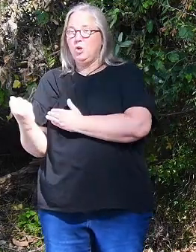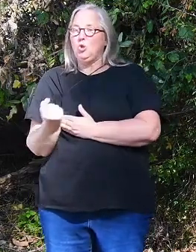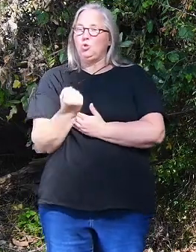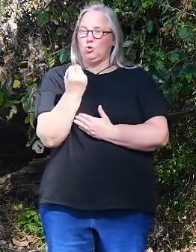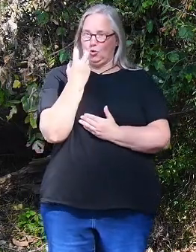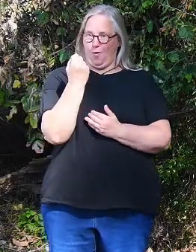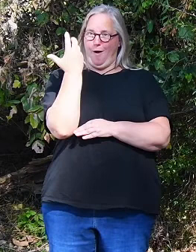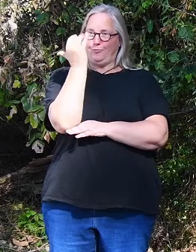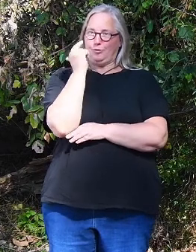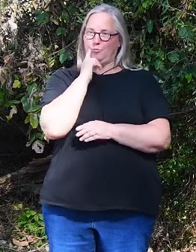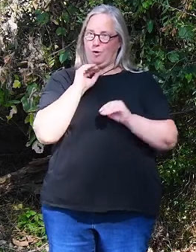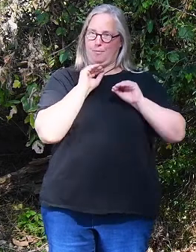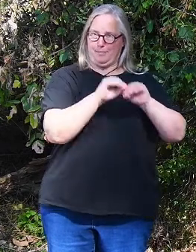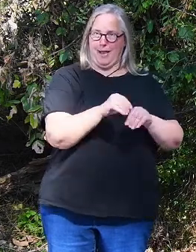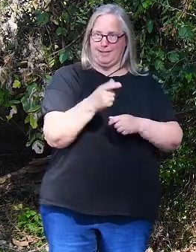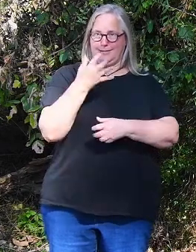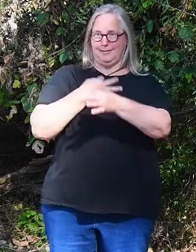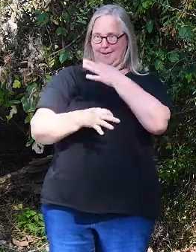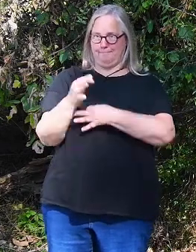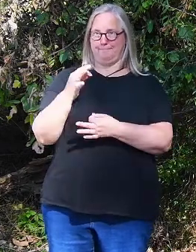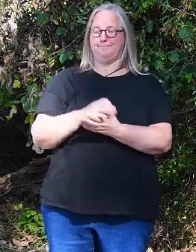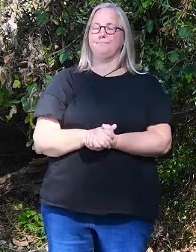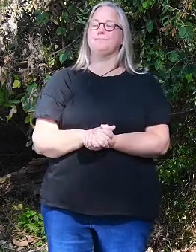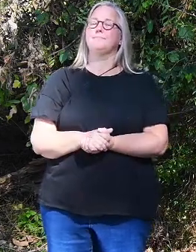be planted in its place.